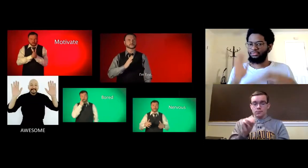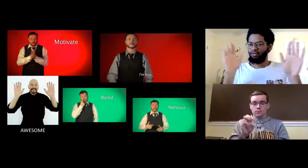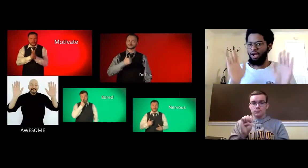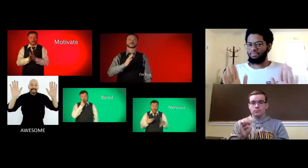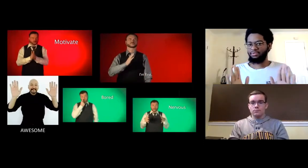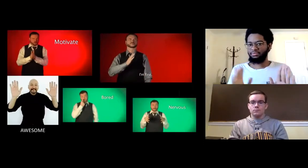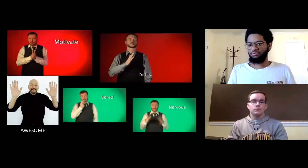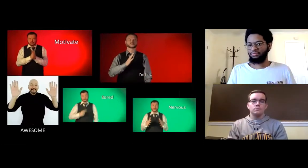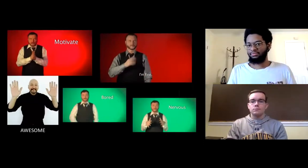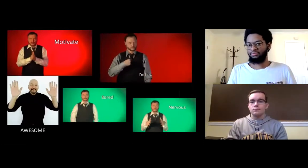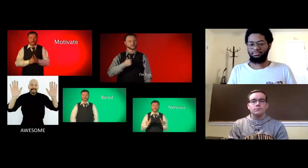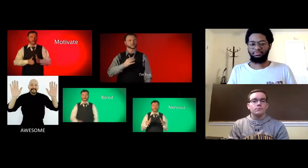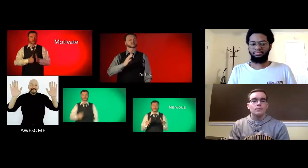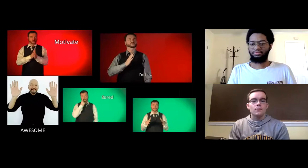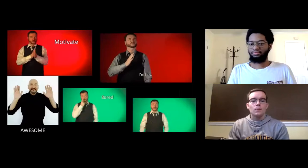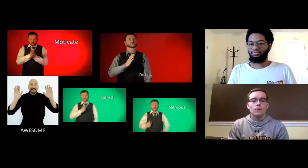Awesome.